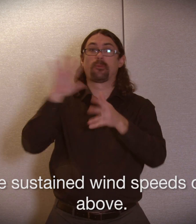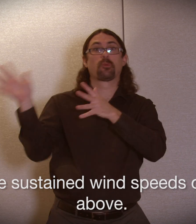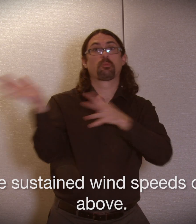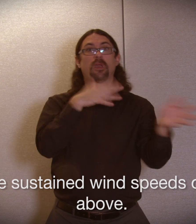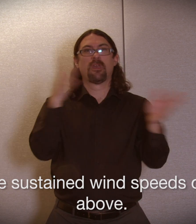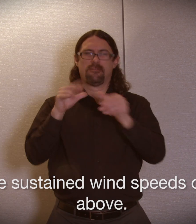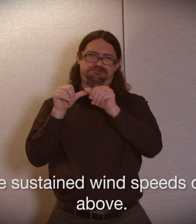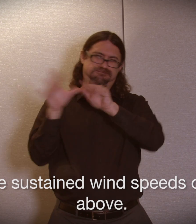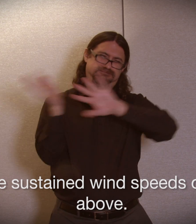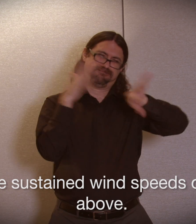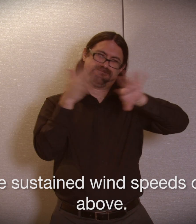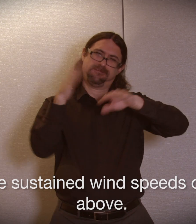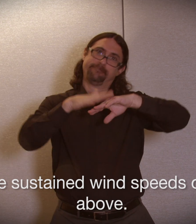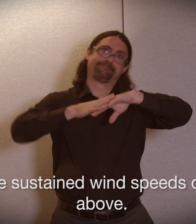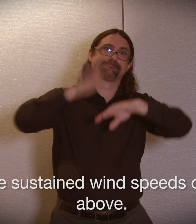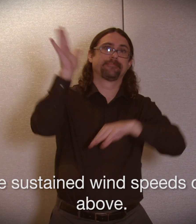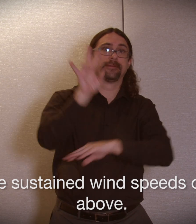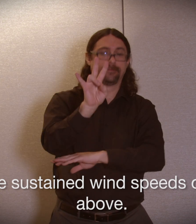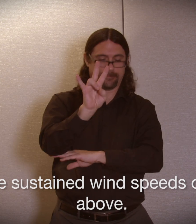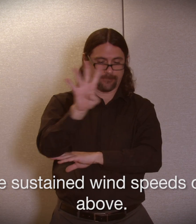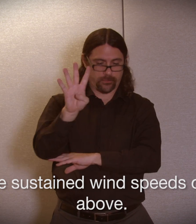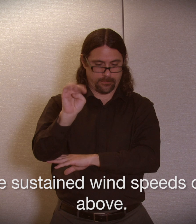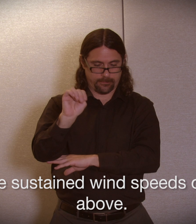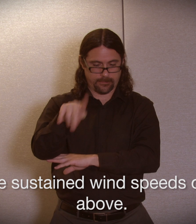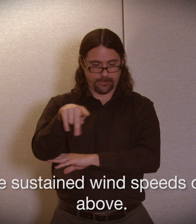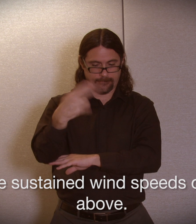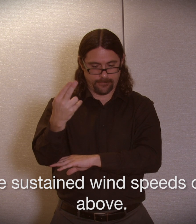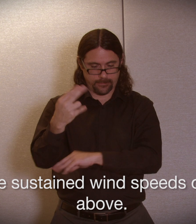which includes sustained wind speeds of 74 mph and above.